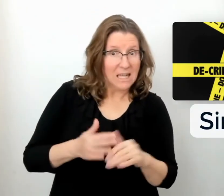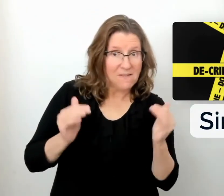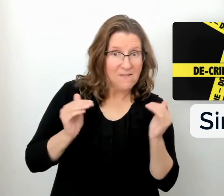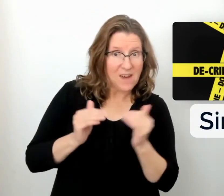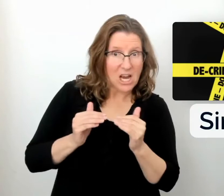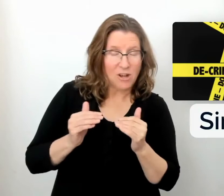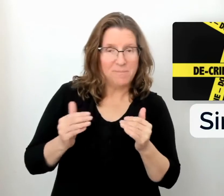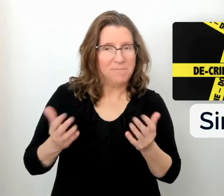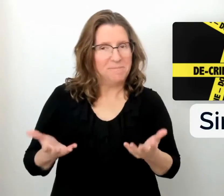Was that fair?